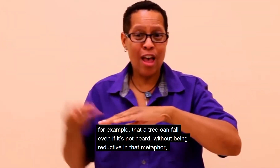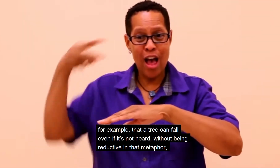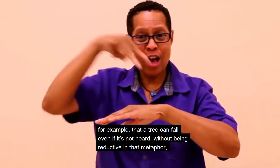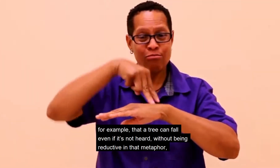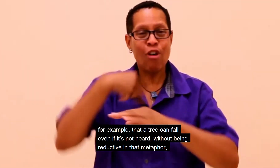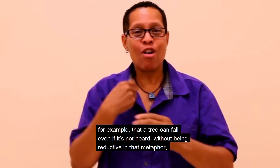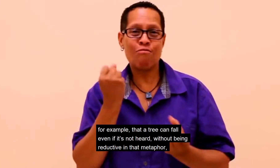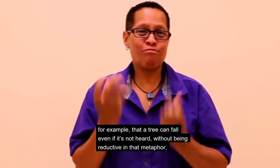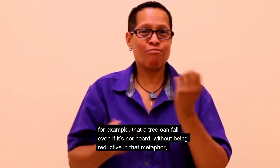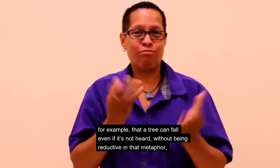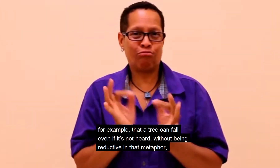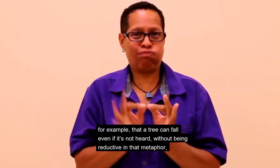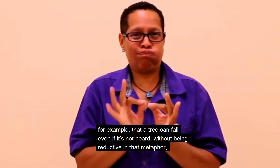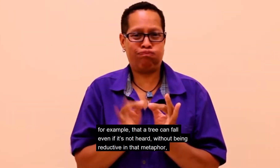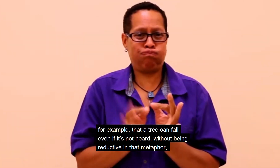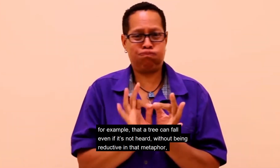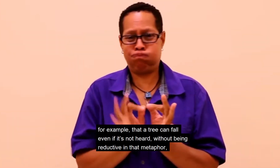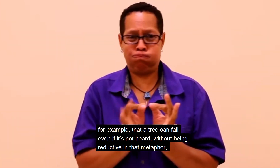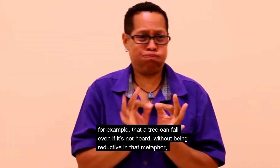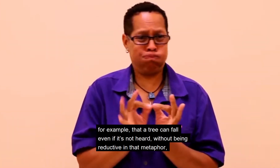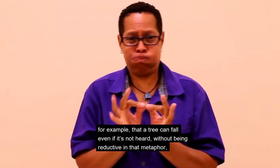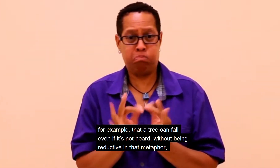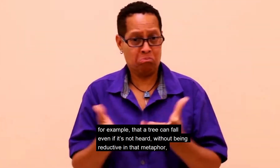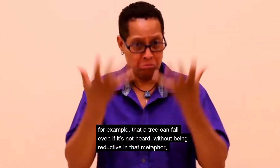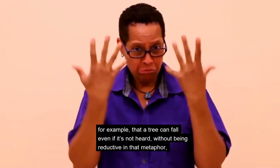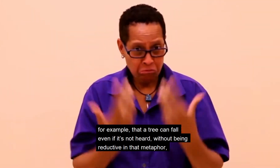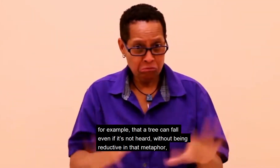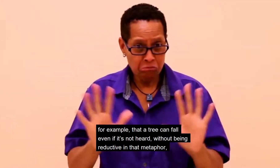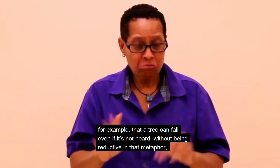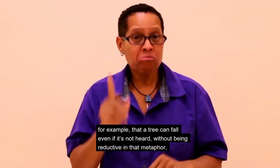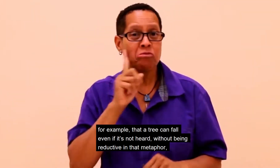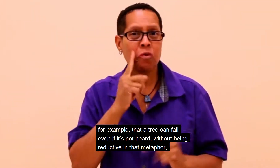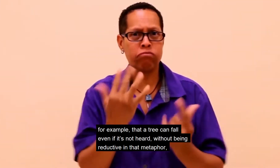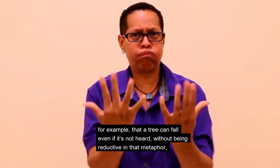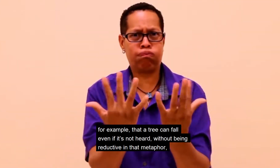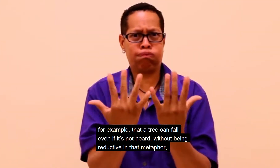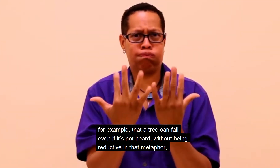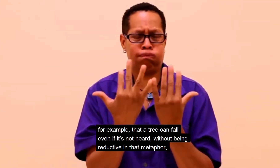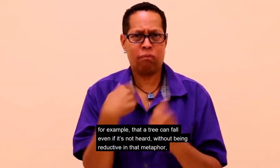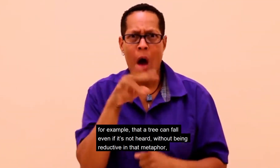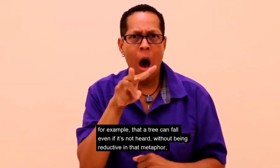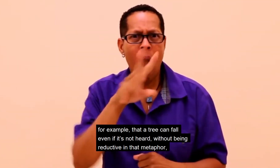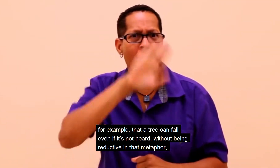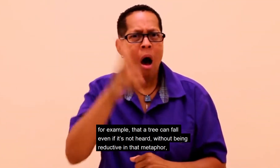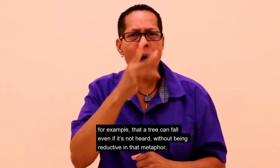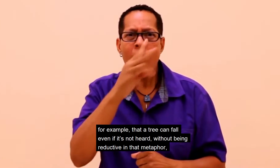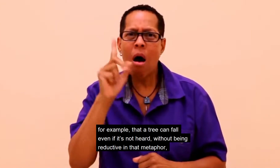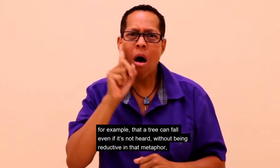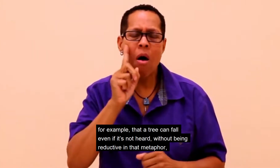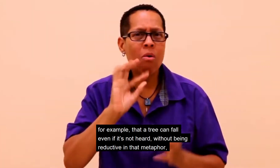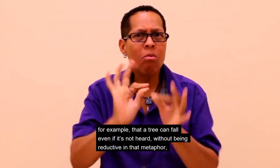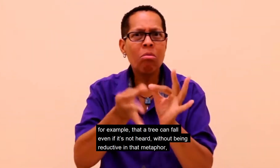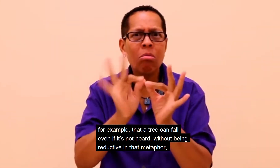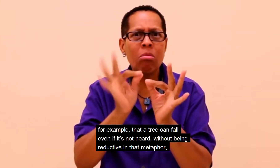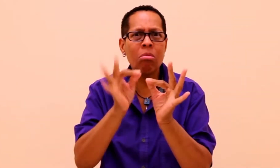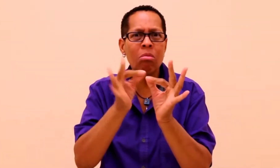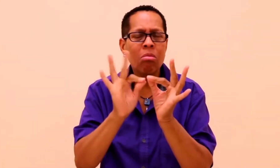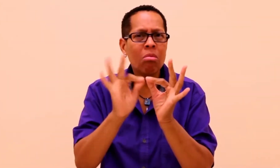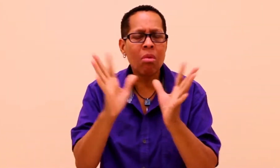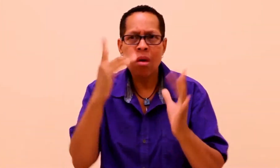know, for example, that a tree can fall even if it's not heard, without being reductive in that metaphor,